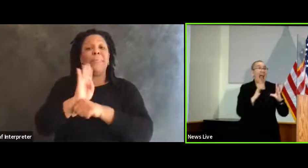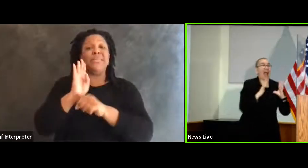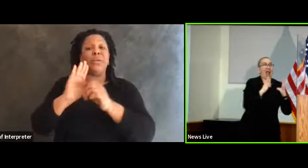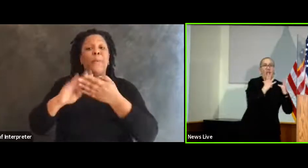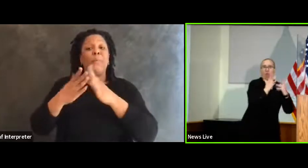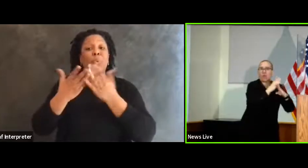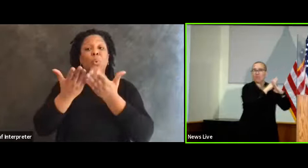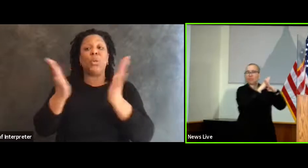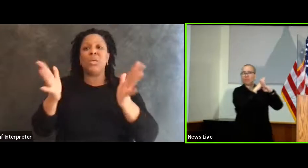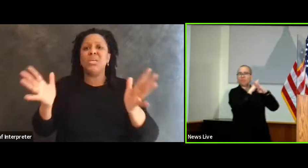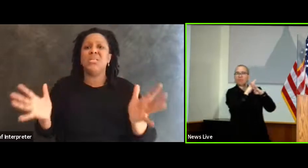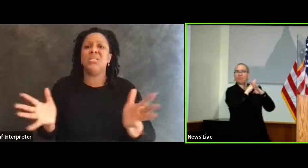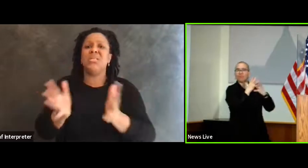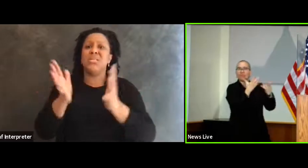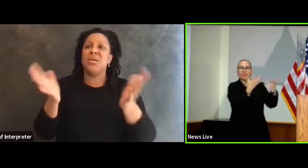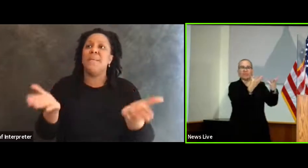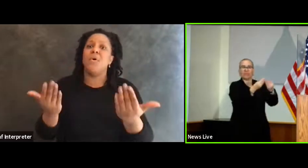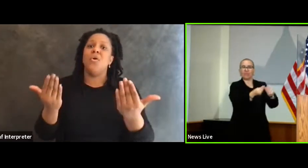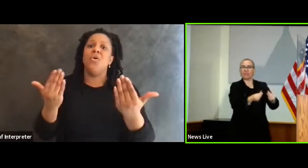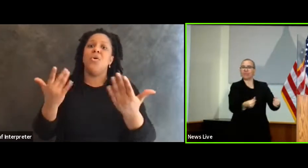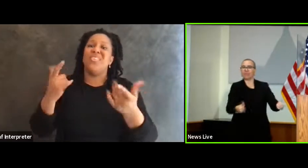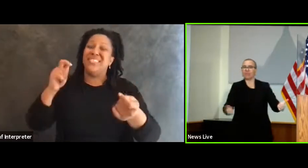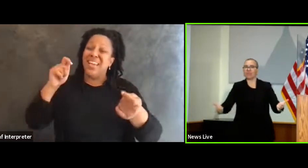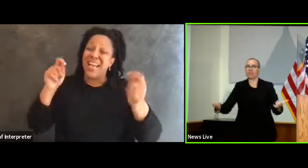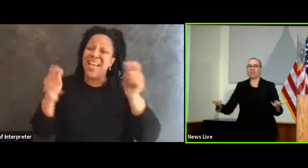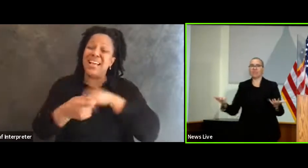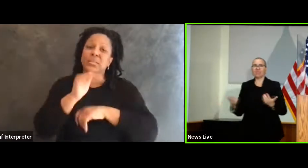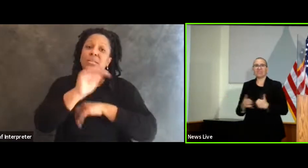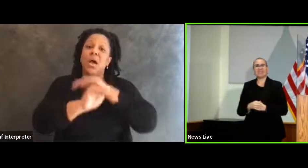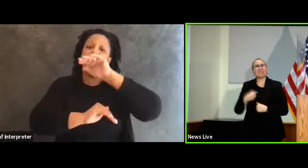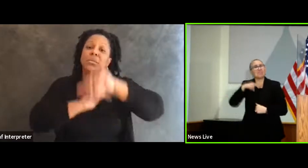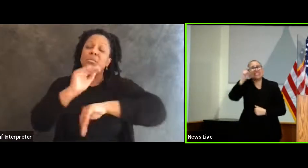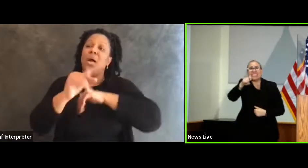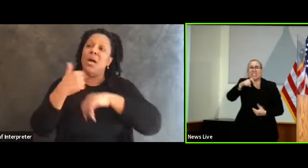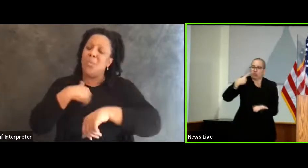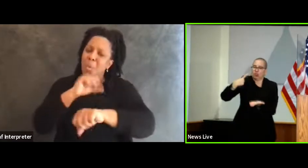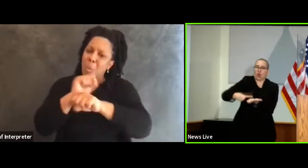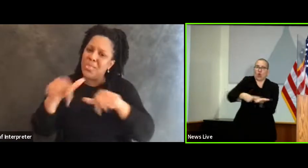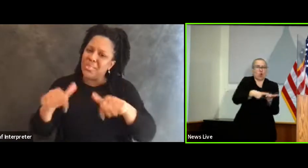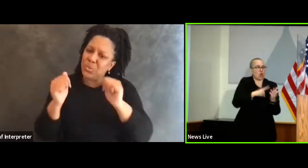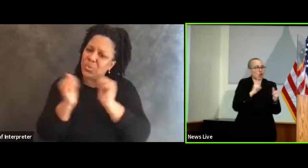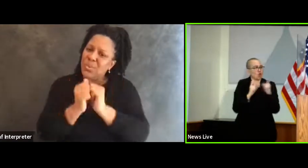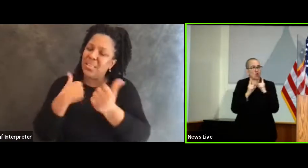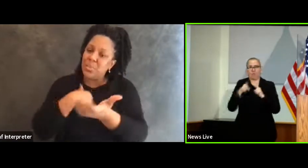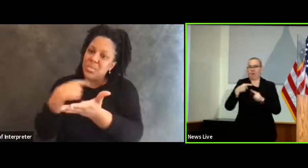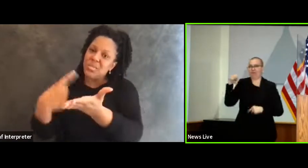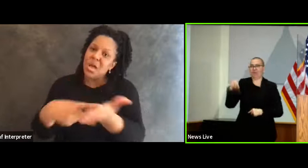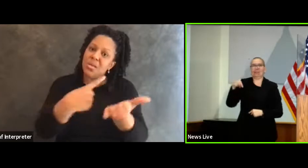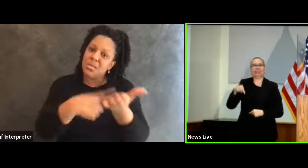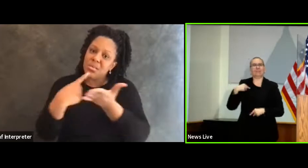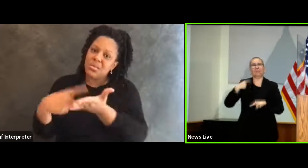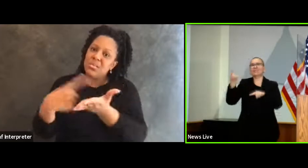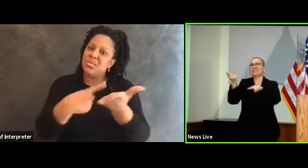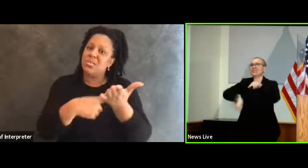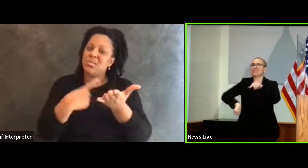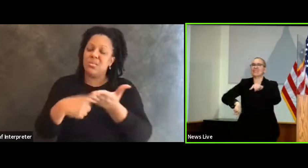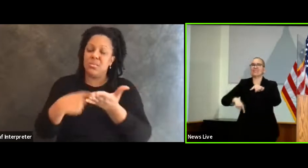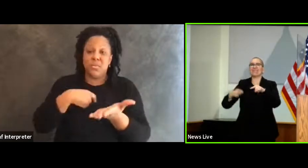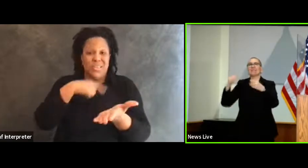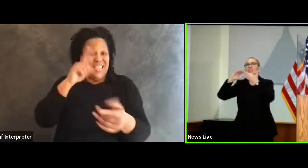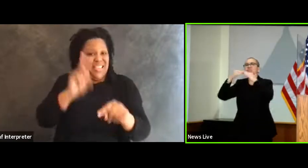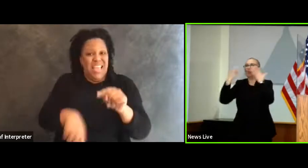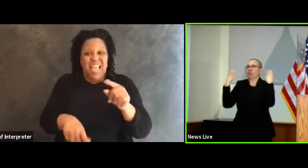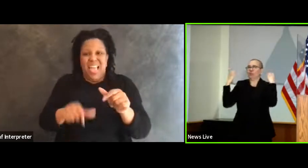do all these things in a package, fit them all together. But we need to talk about this, that we can't have these cities bear the brunt